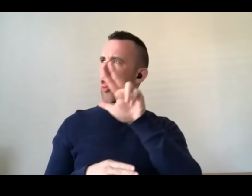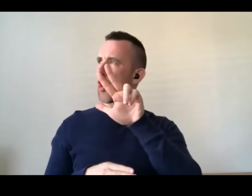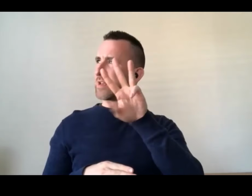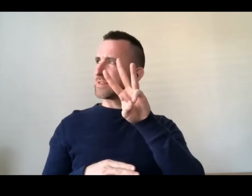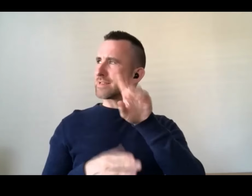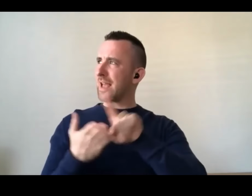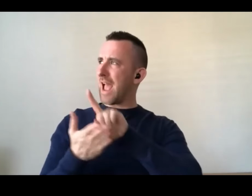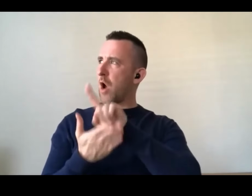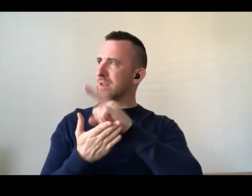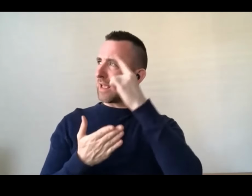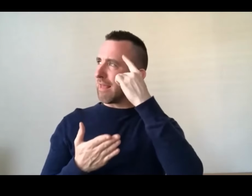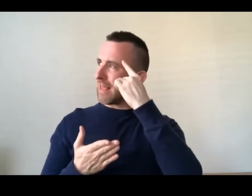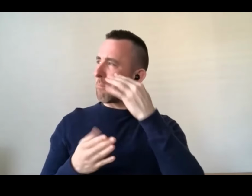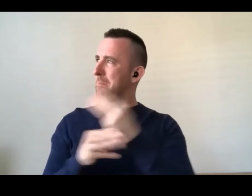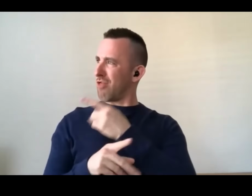it's not.